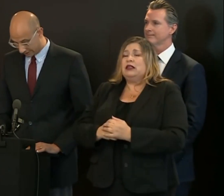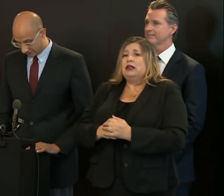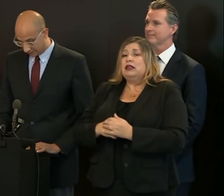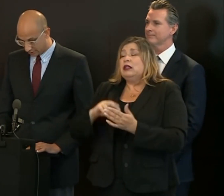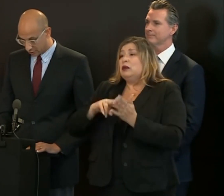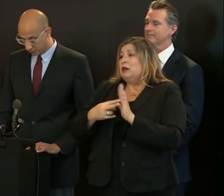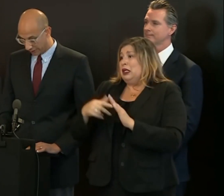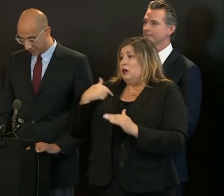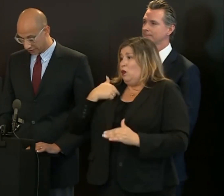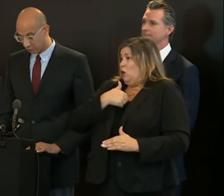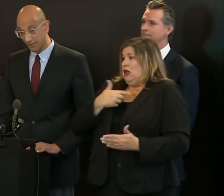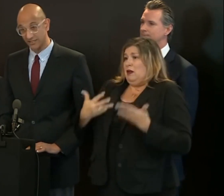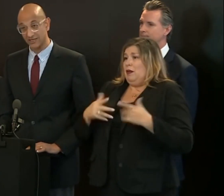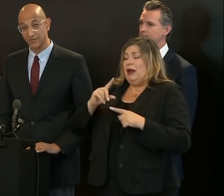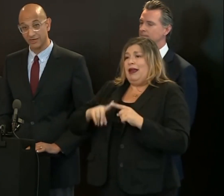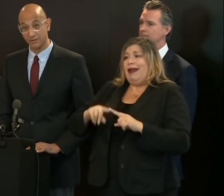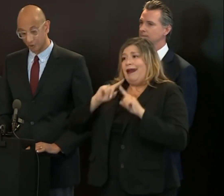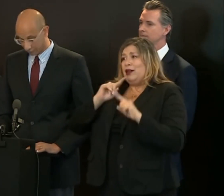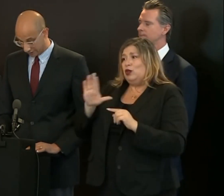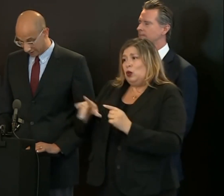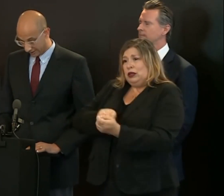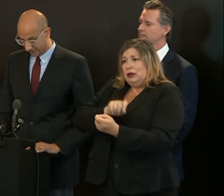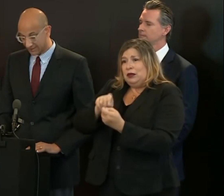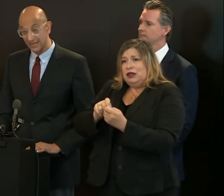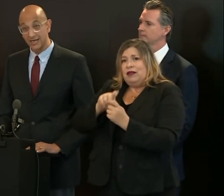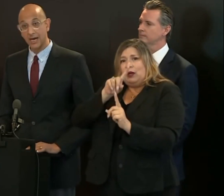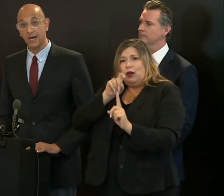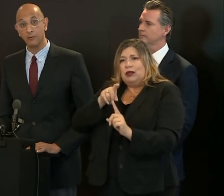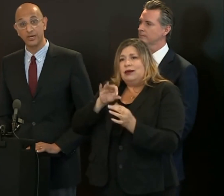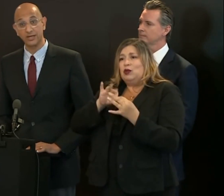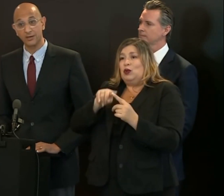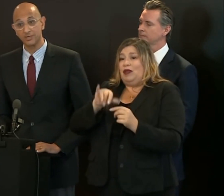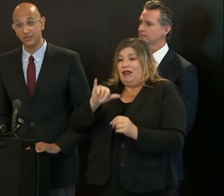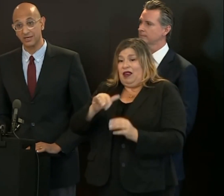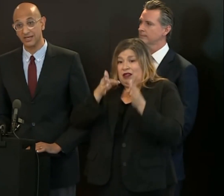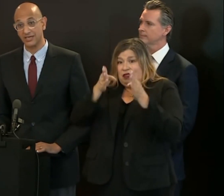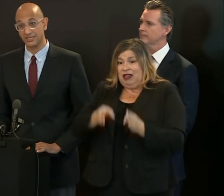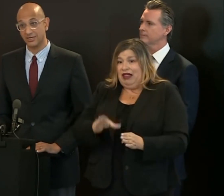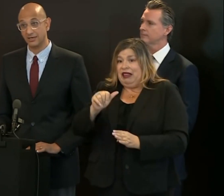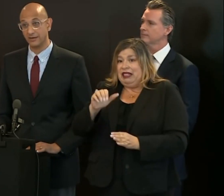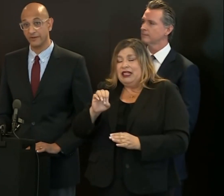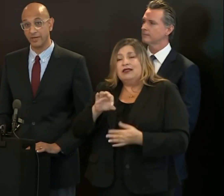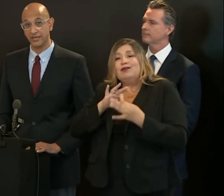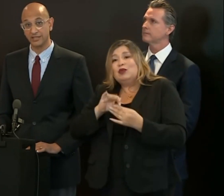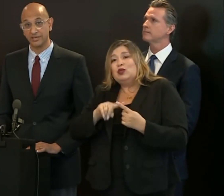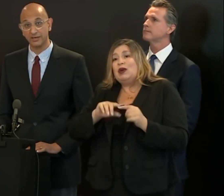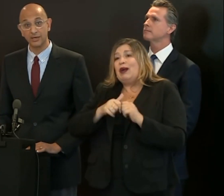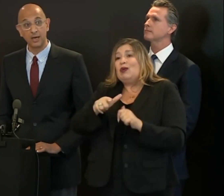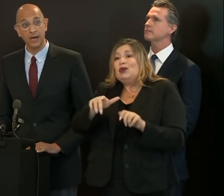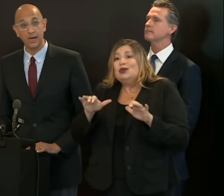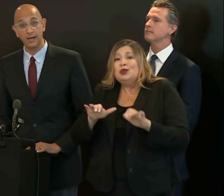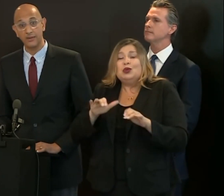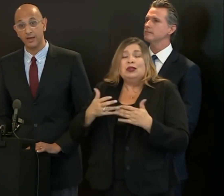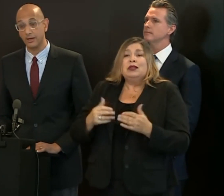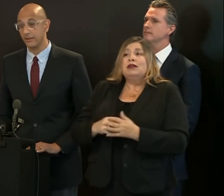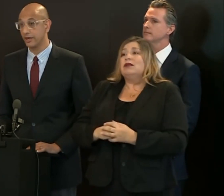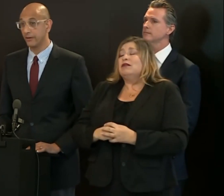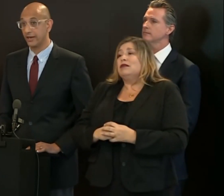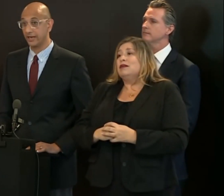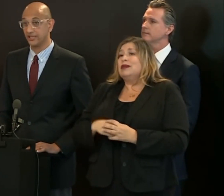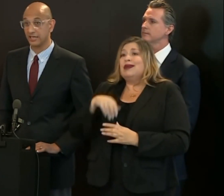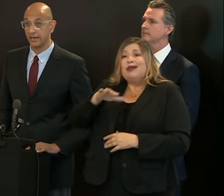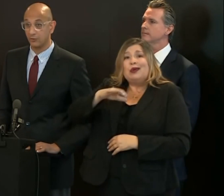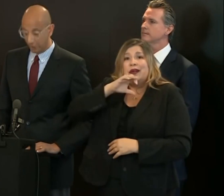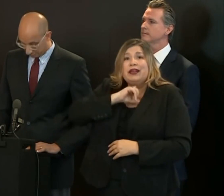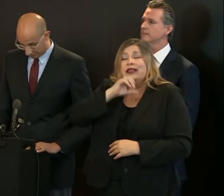a position to answer questions about the most recent case when it comes to the condition of the patient,